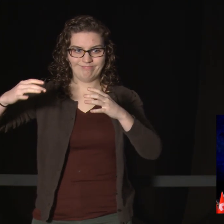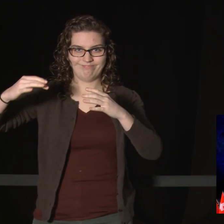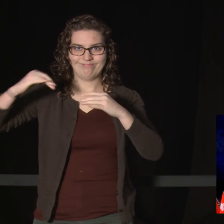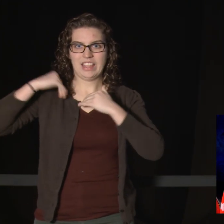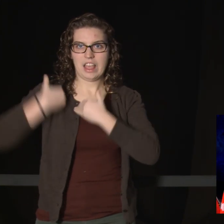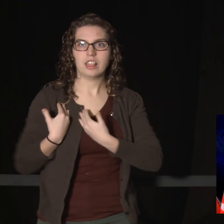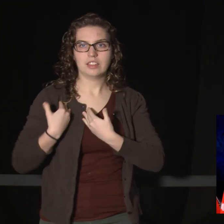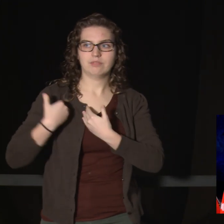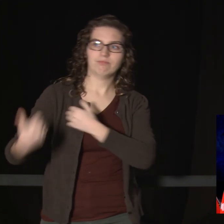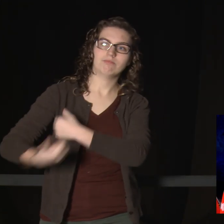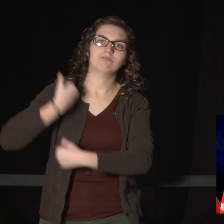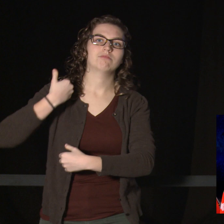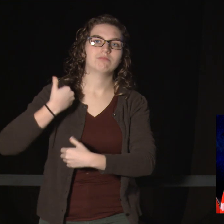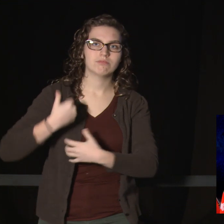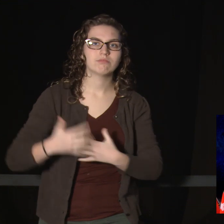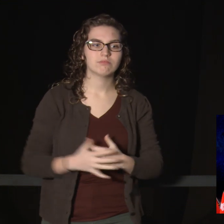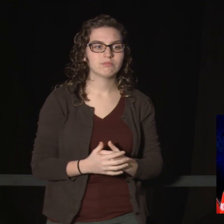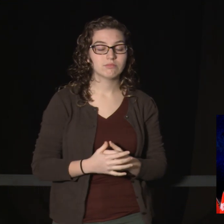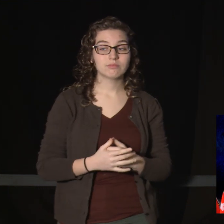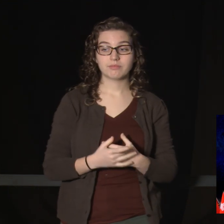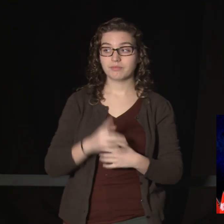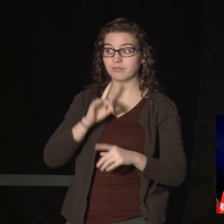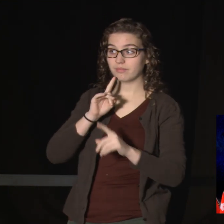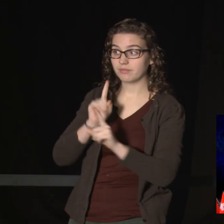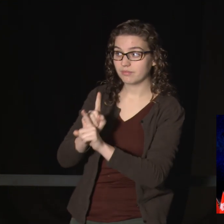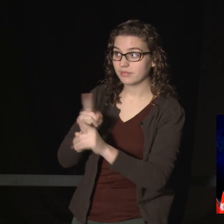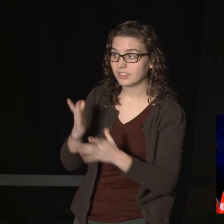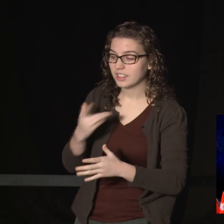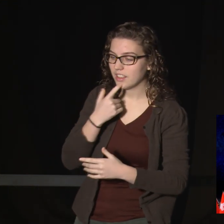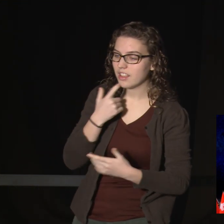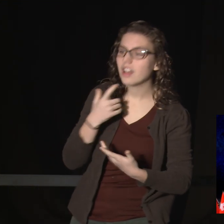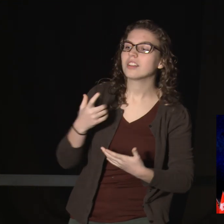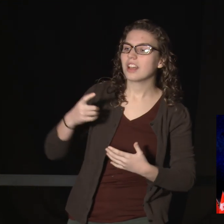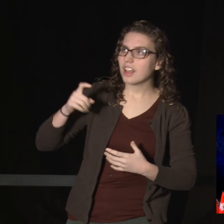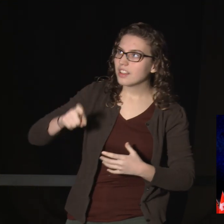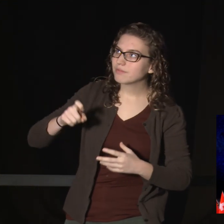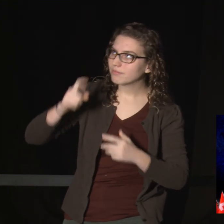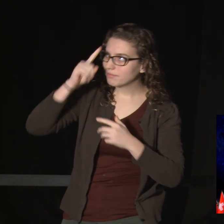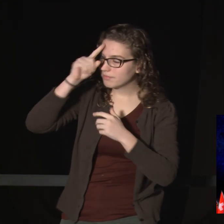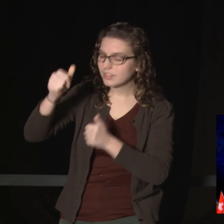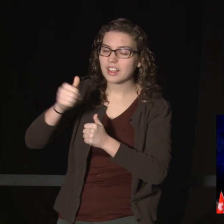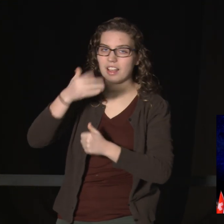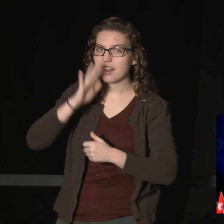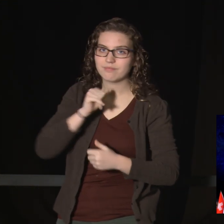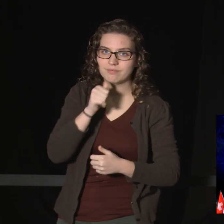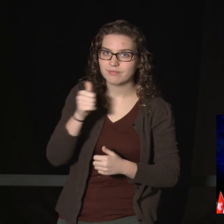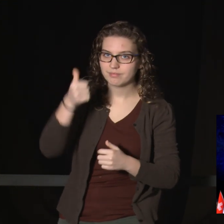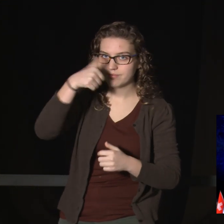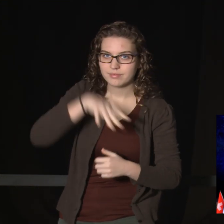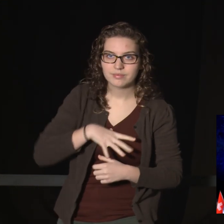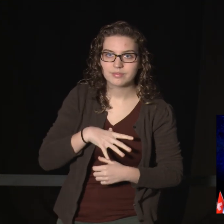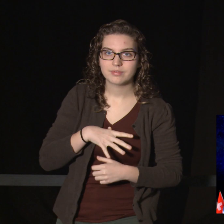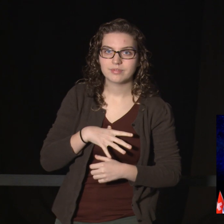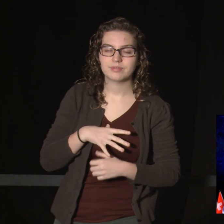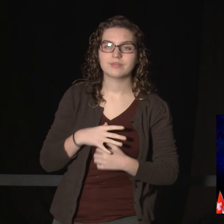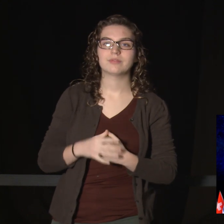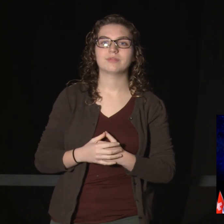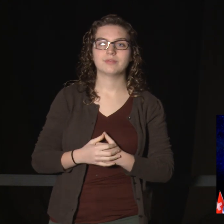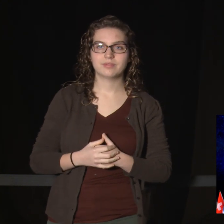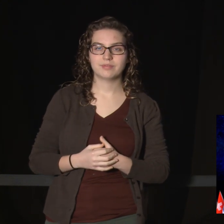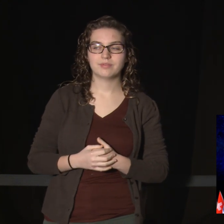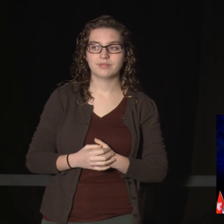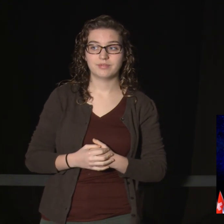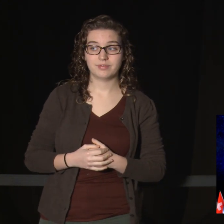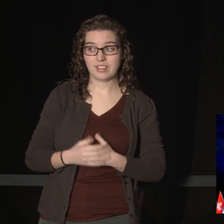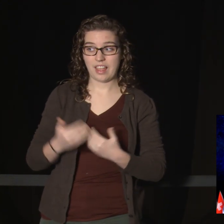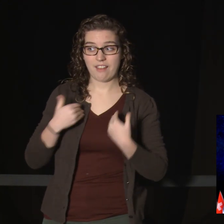other apostles answered and said, we ought to obey God rather than men, the God of our fathers. And here's what they have that you